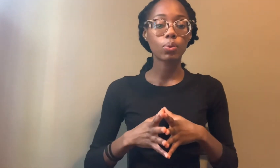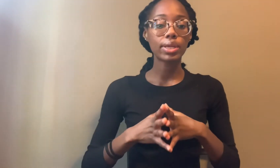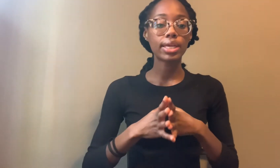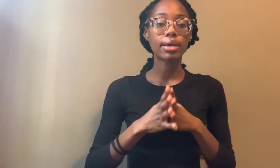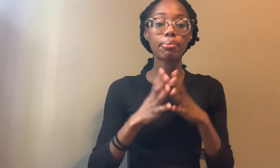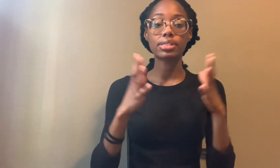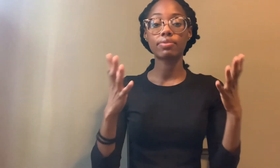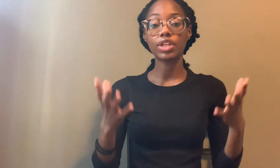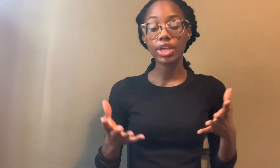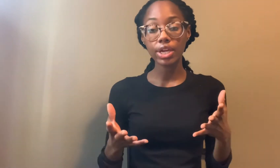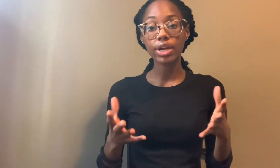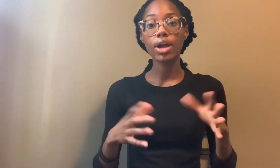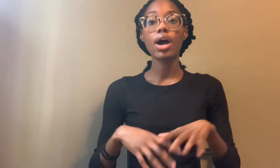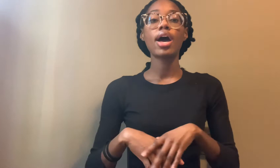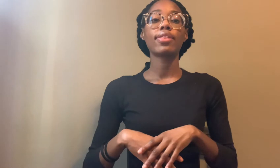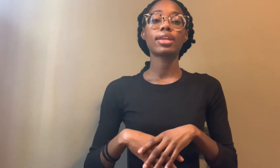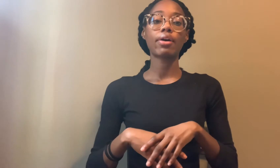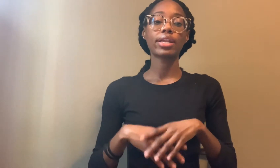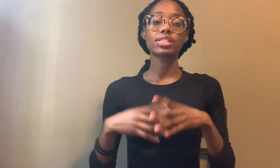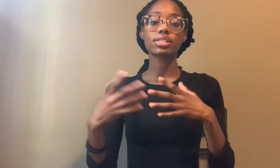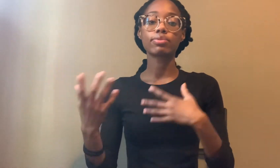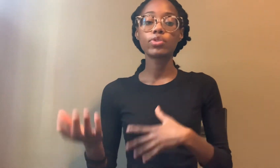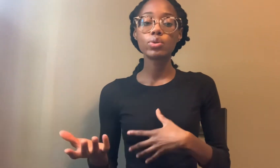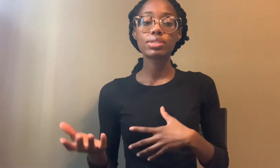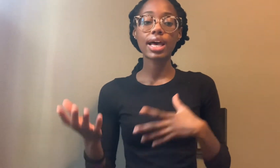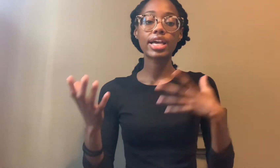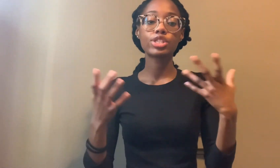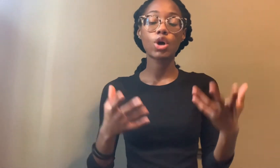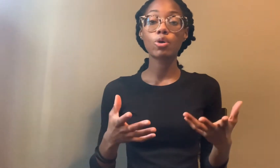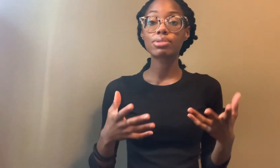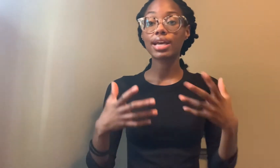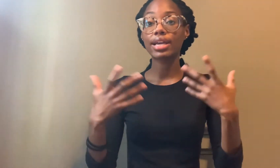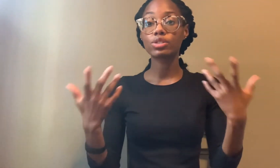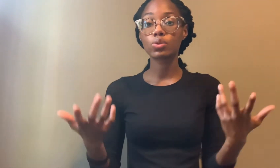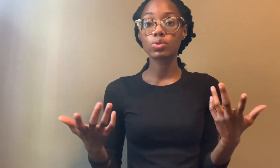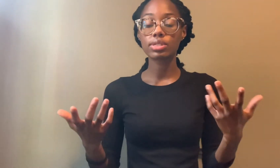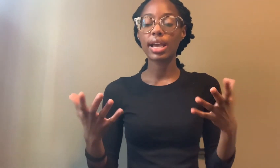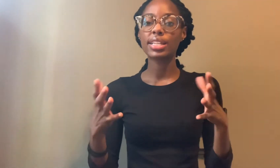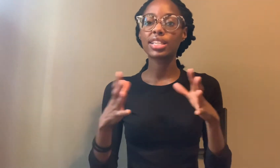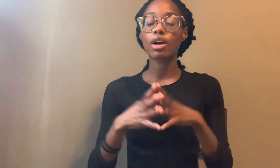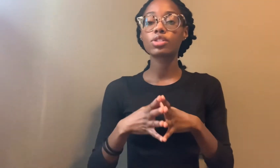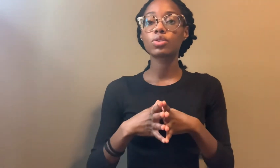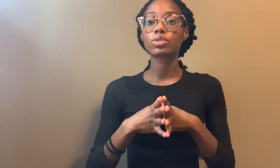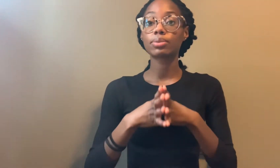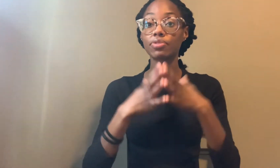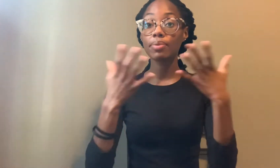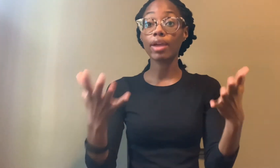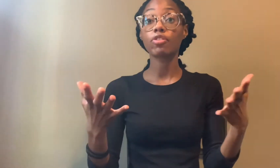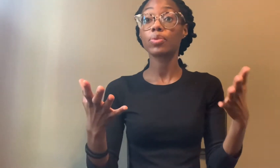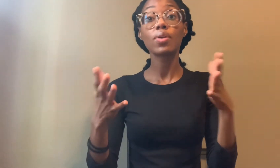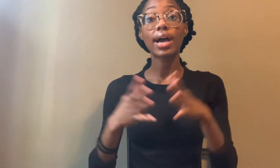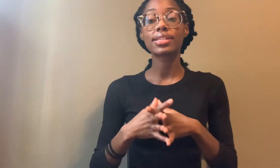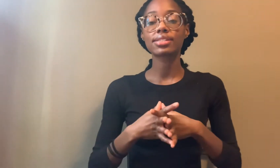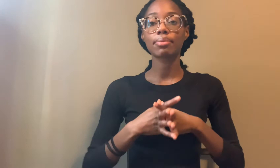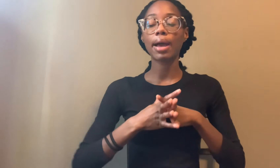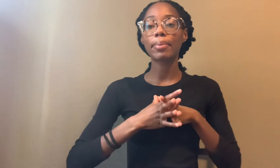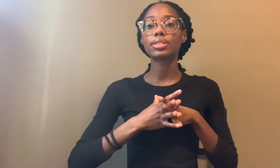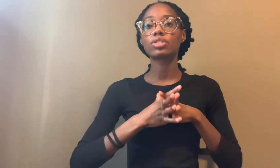week, months of the year, and then I'll get into some food signs, home signs, school signs, and also some feedback from you guys and some comments just